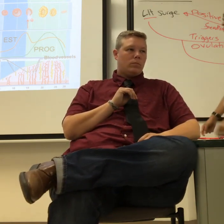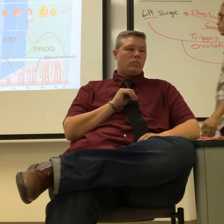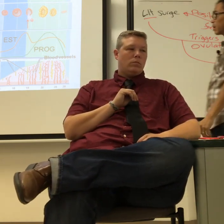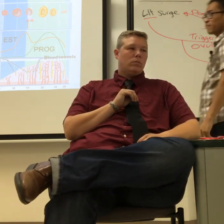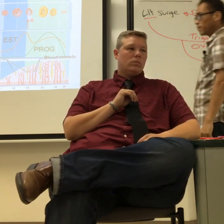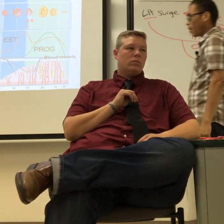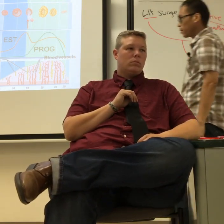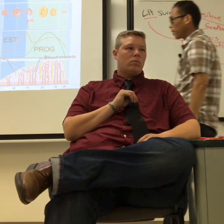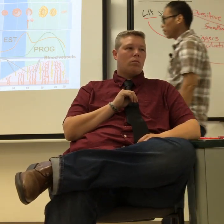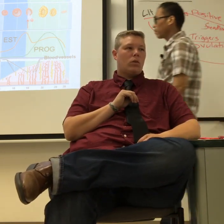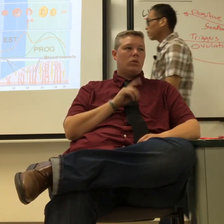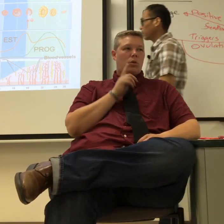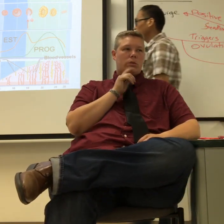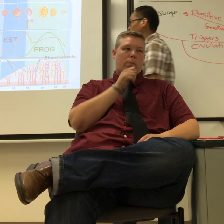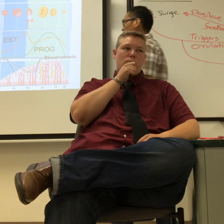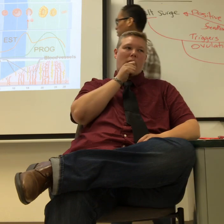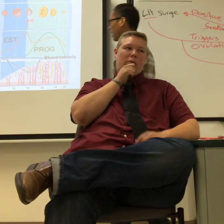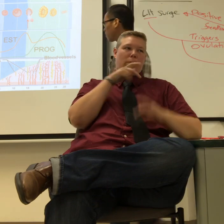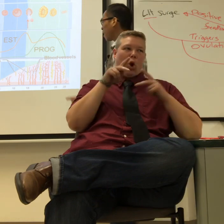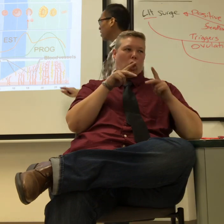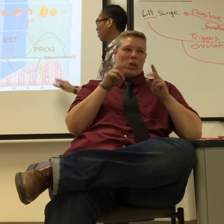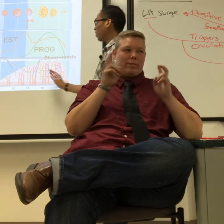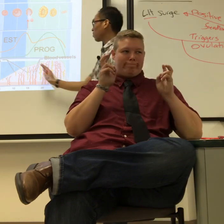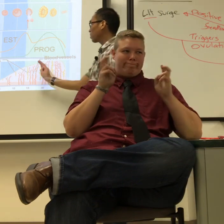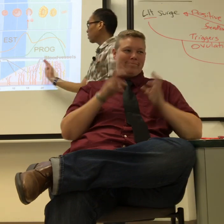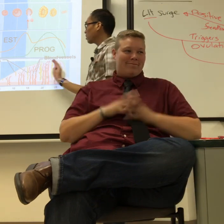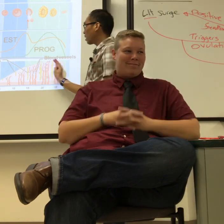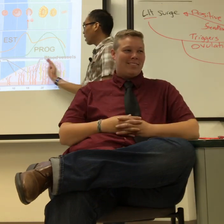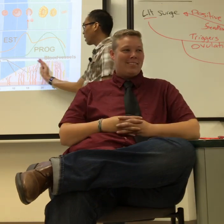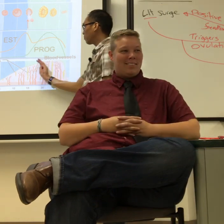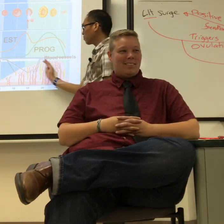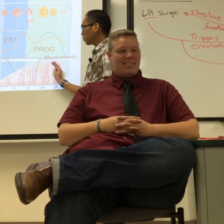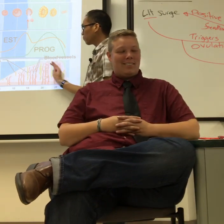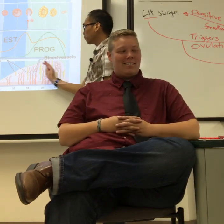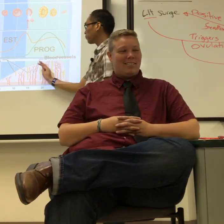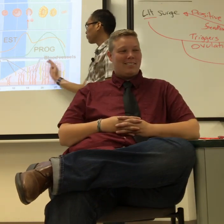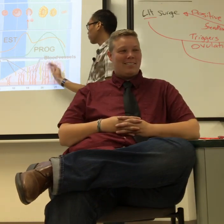a private party there. So we're kind of right here.